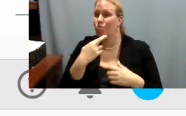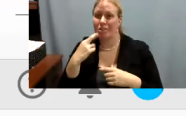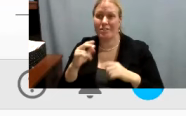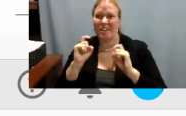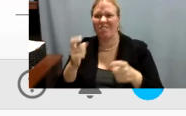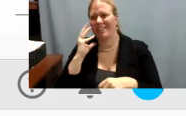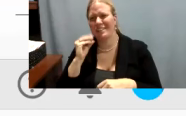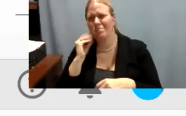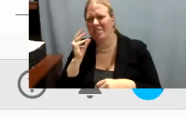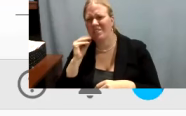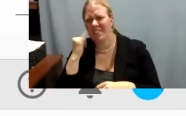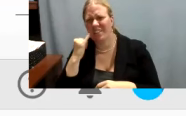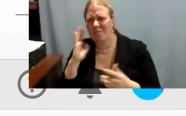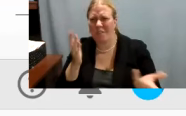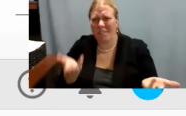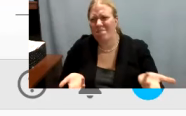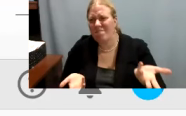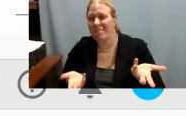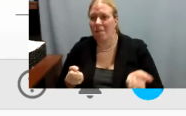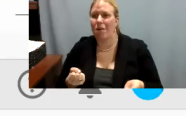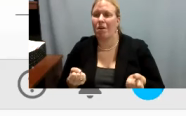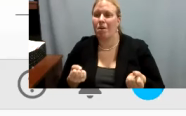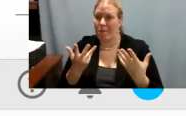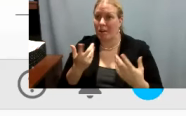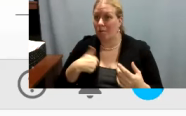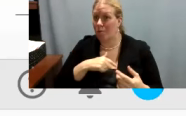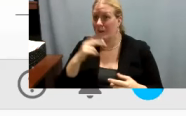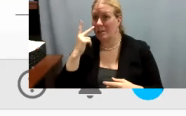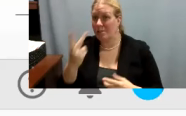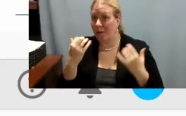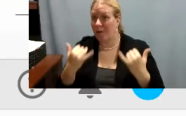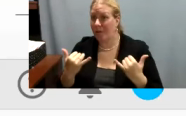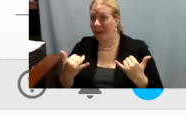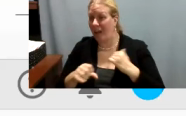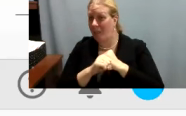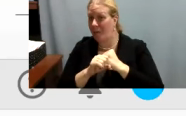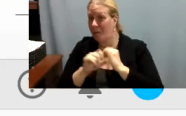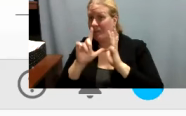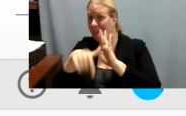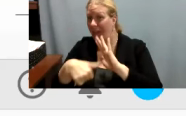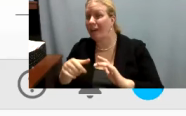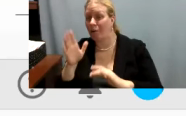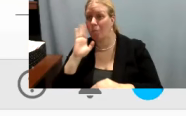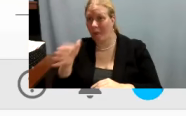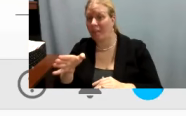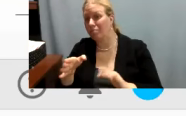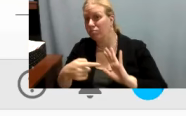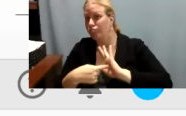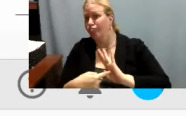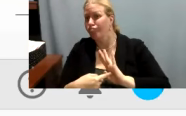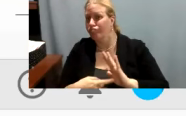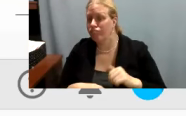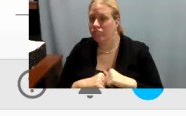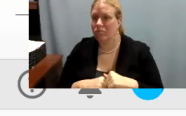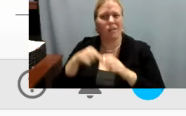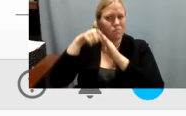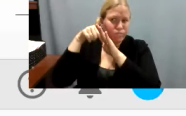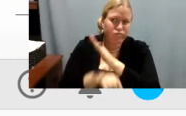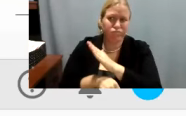experience if you will we visited a couple earlier today you'll see those on the news as well and they talk extensively about what a great